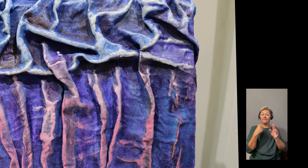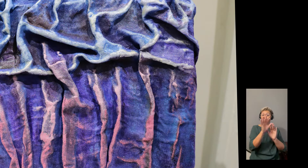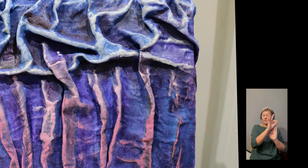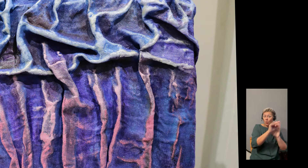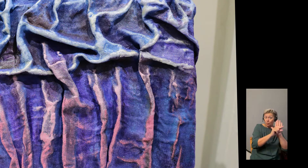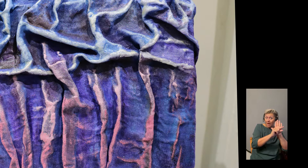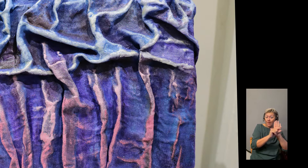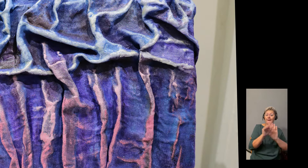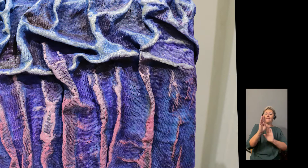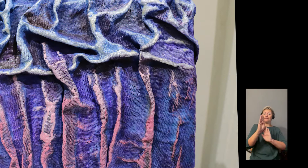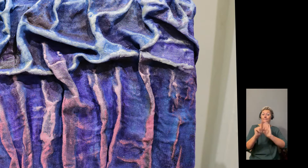background,